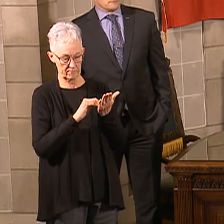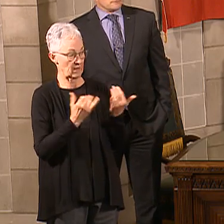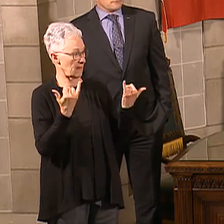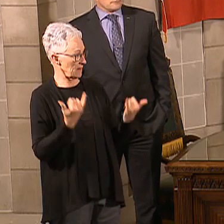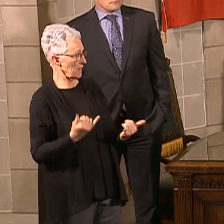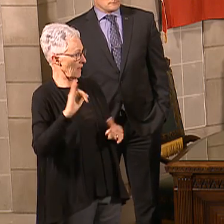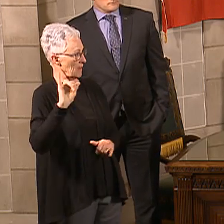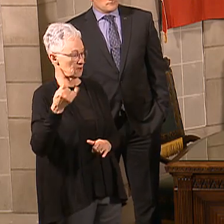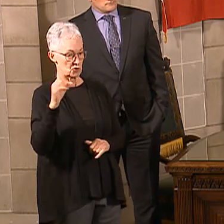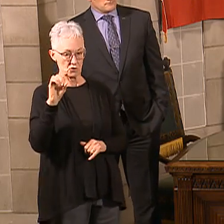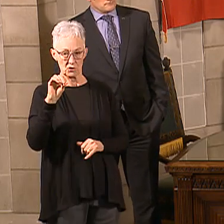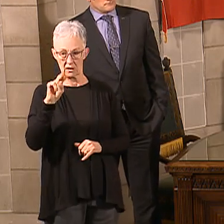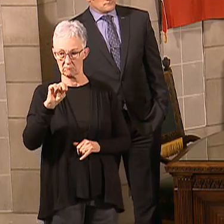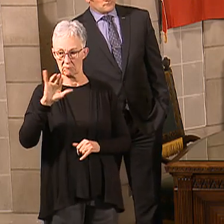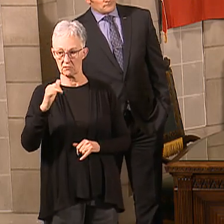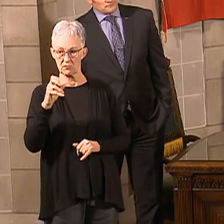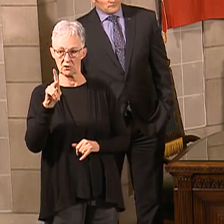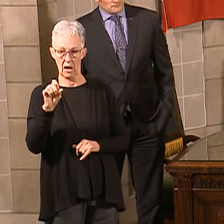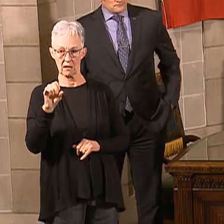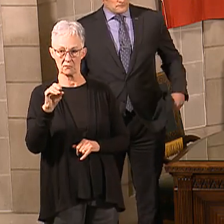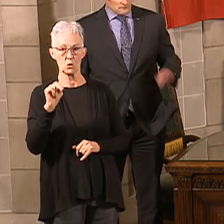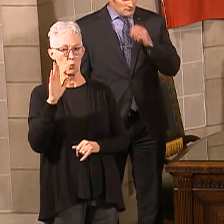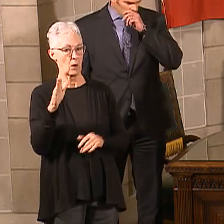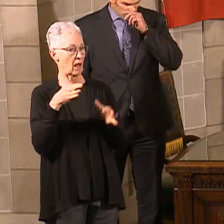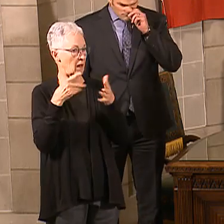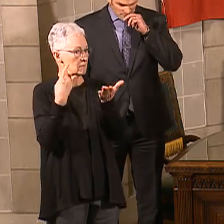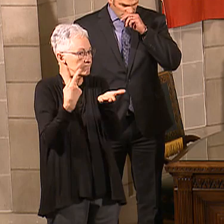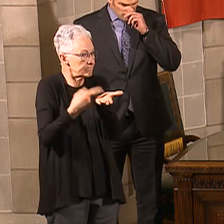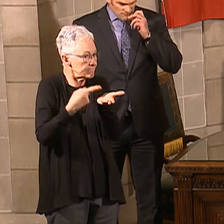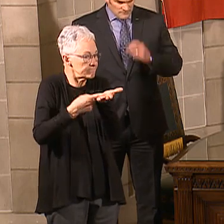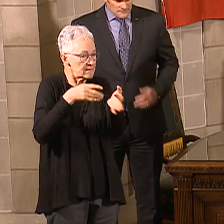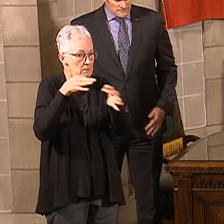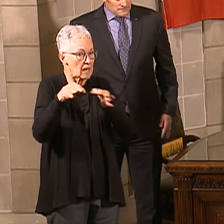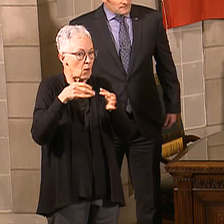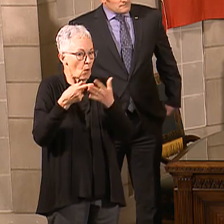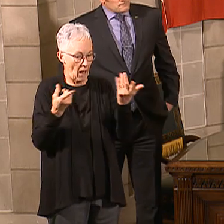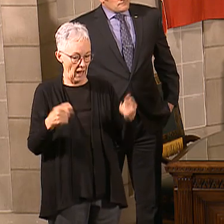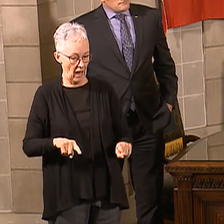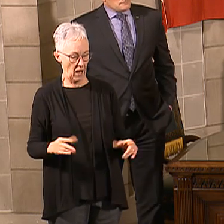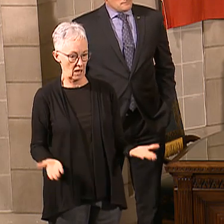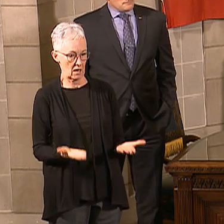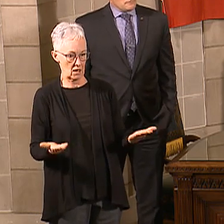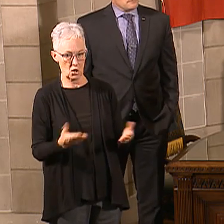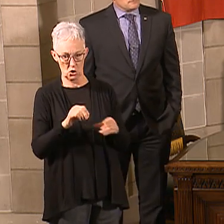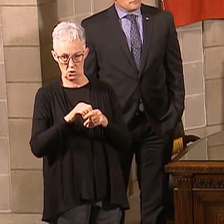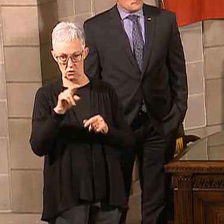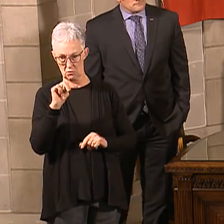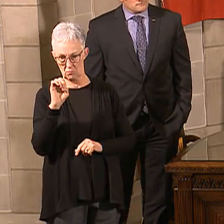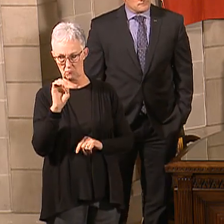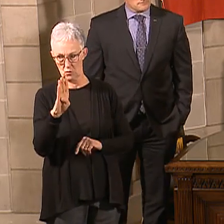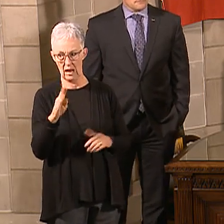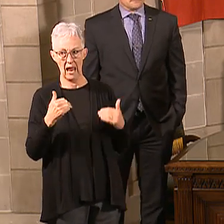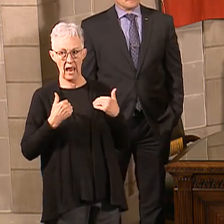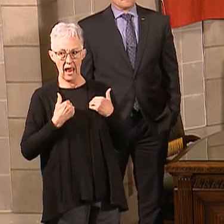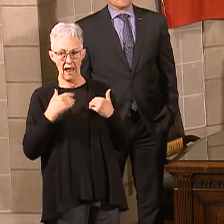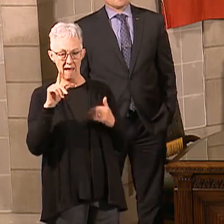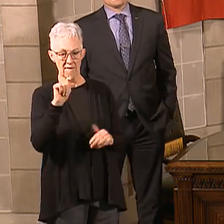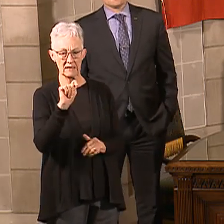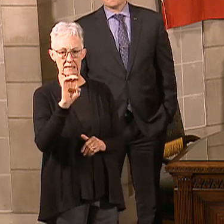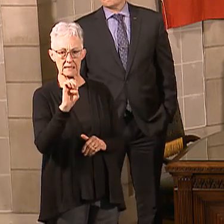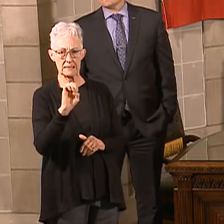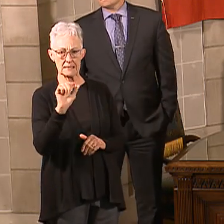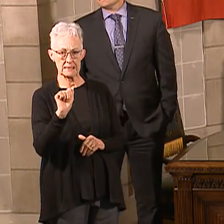doing here at the state of Nebraska. Like many businesses, we've got teammates that we need to make sure stay healthy and safe. We also